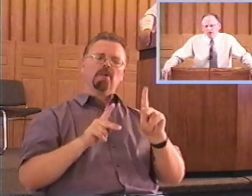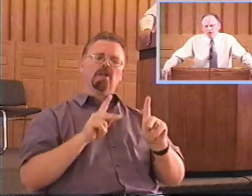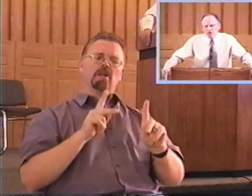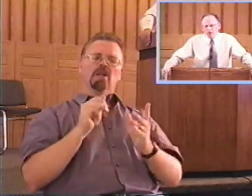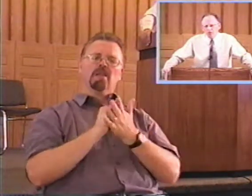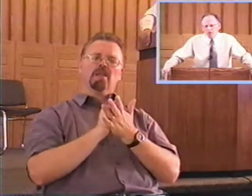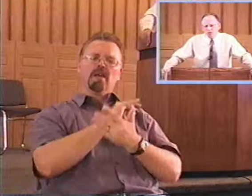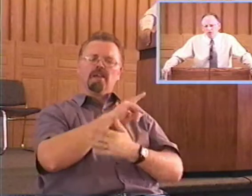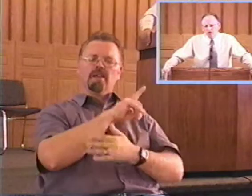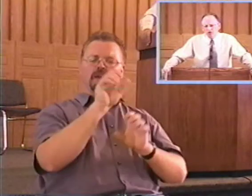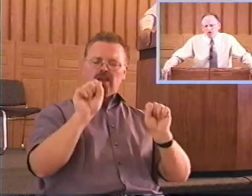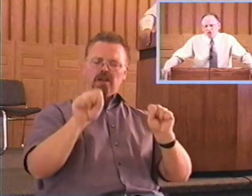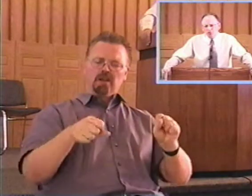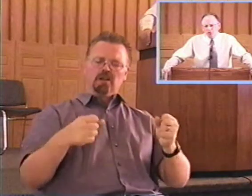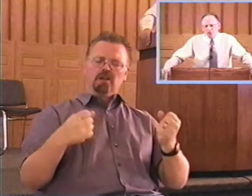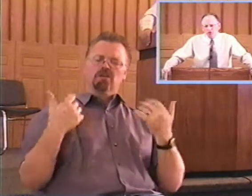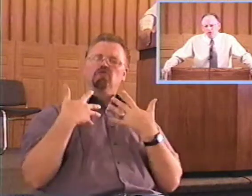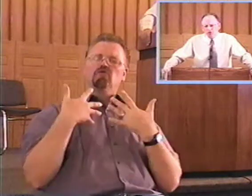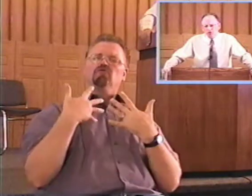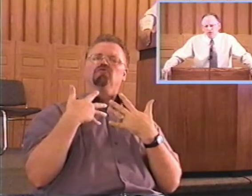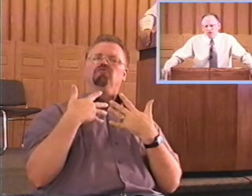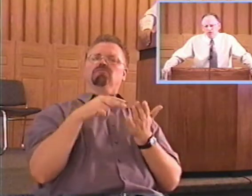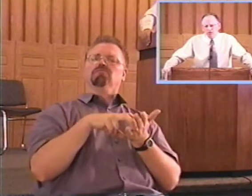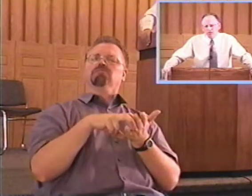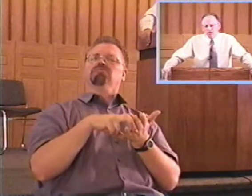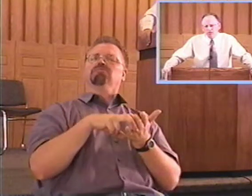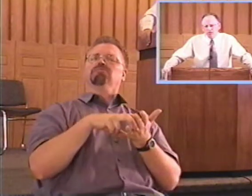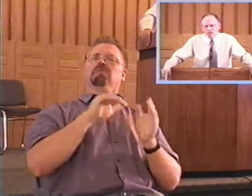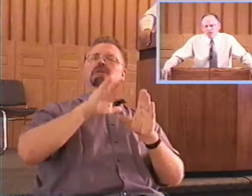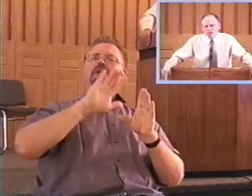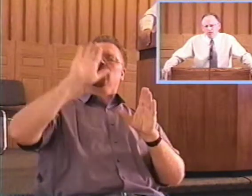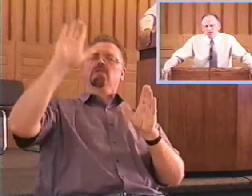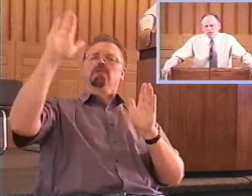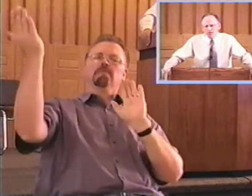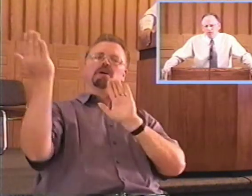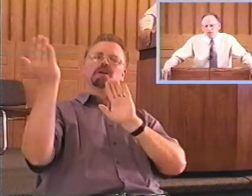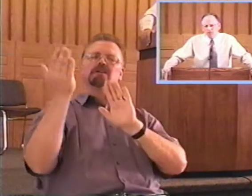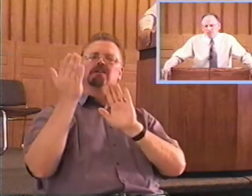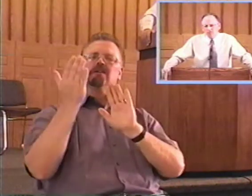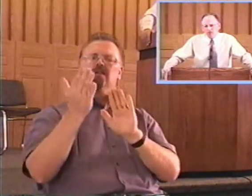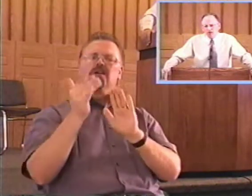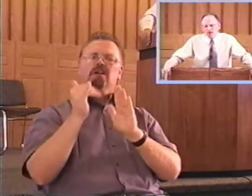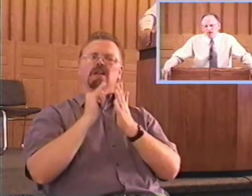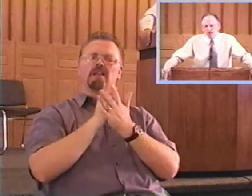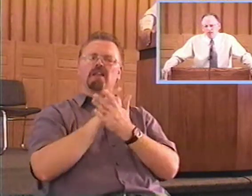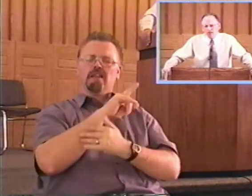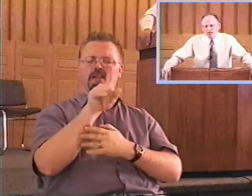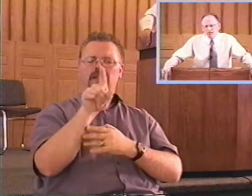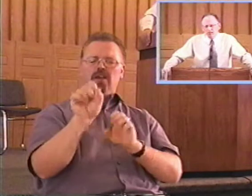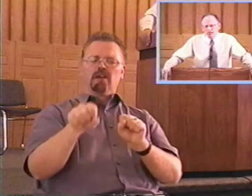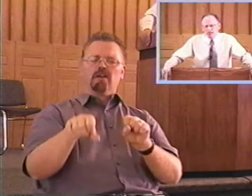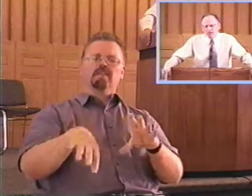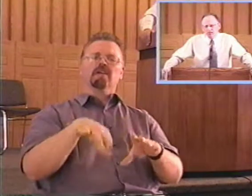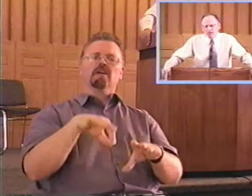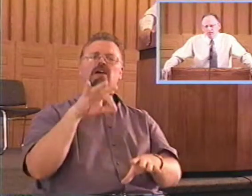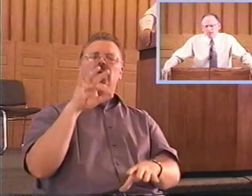that they might tremble in your presence and they might find